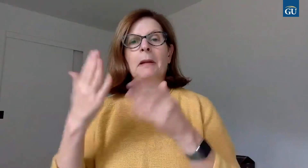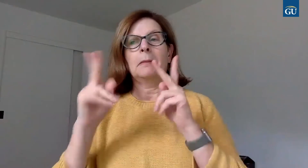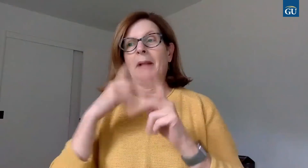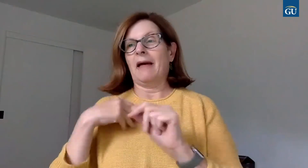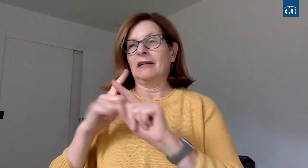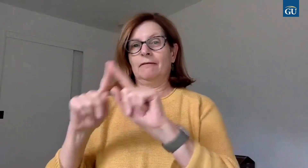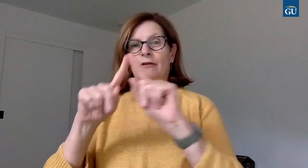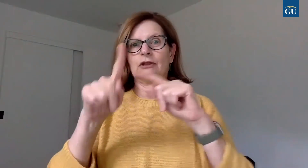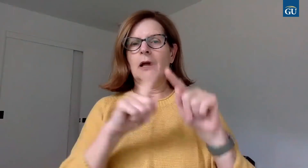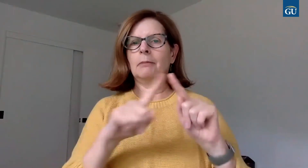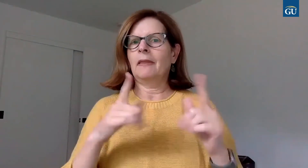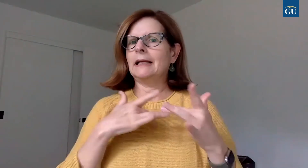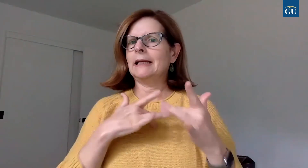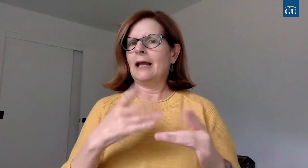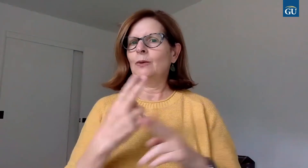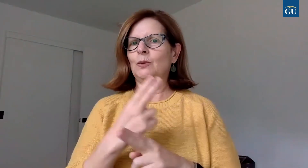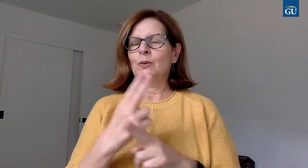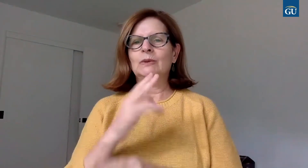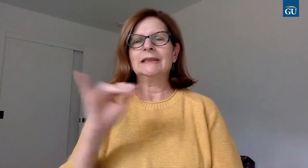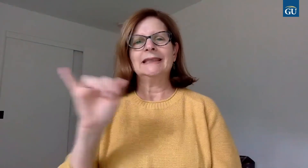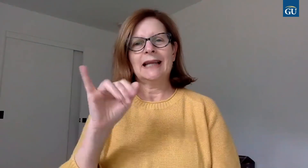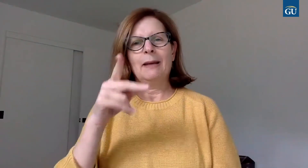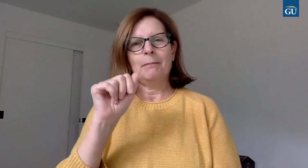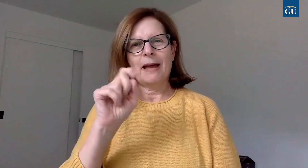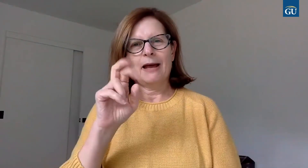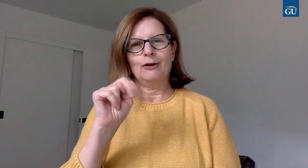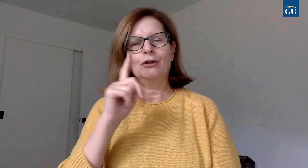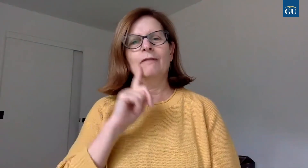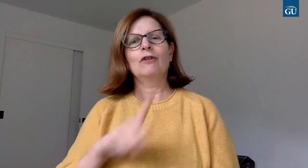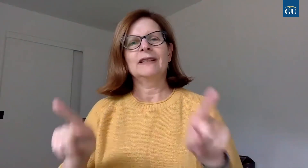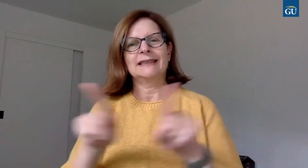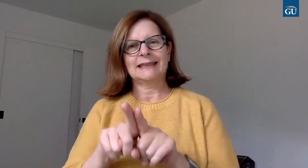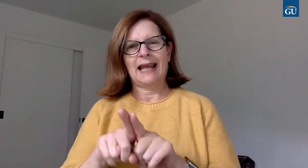words. I noticed people would do the same patterns for the same group.